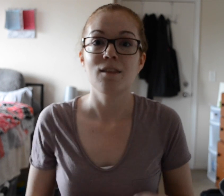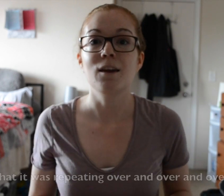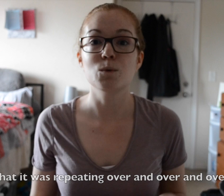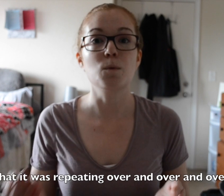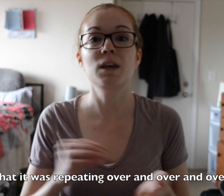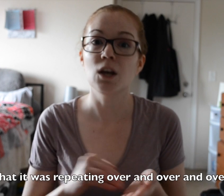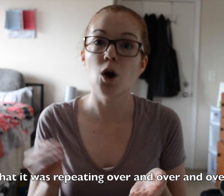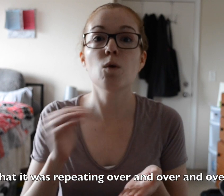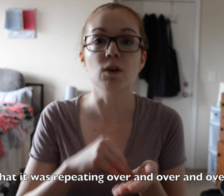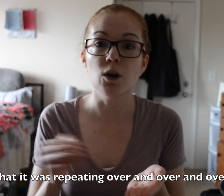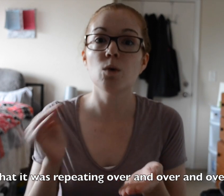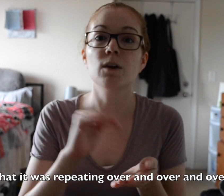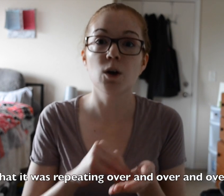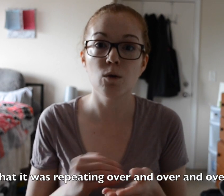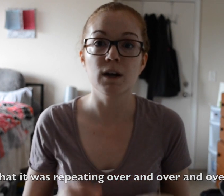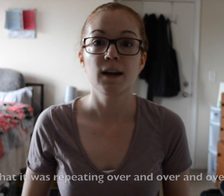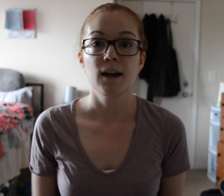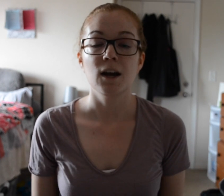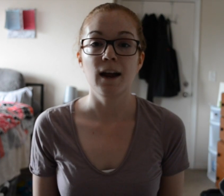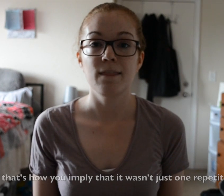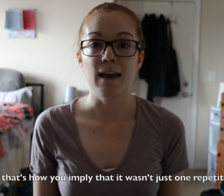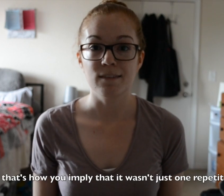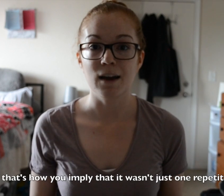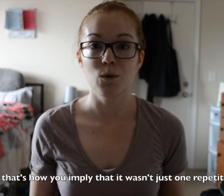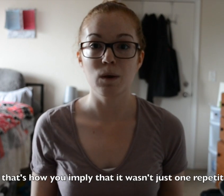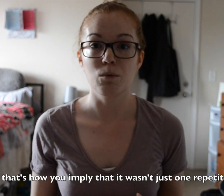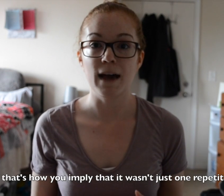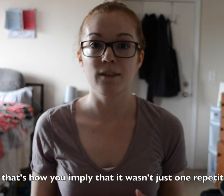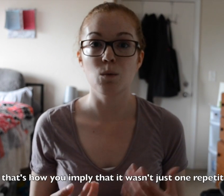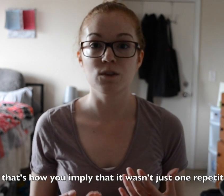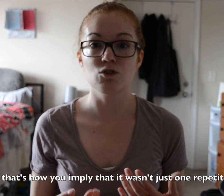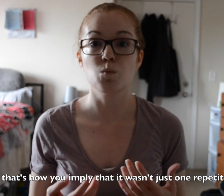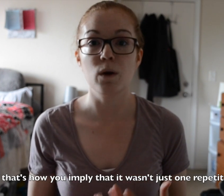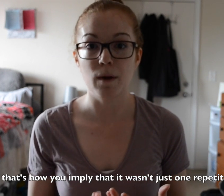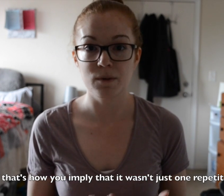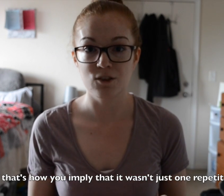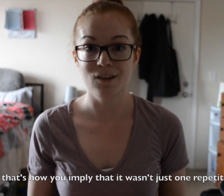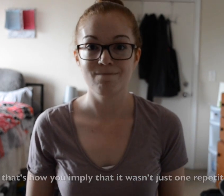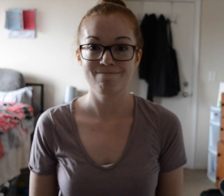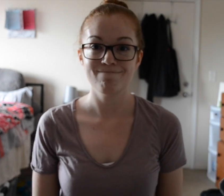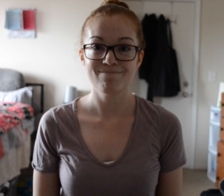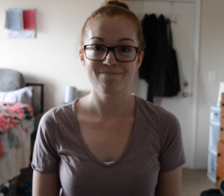that it was repeating over and over and over, and that's how you imply that it wasn't just one repetition.